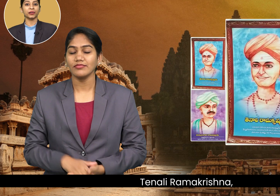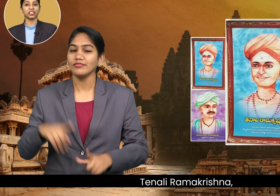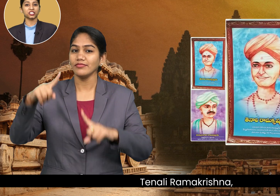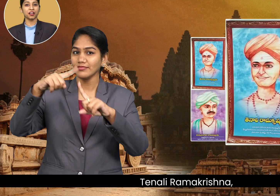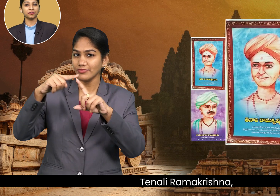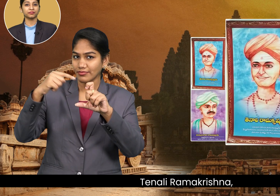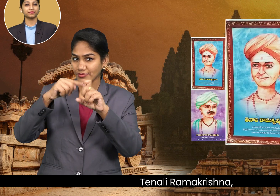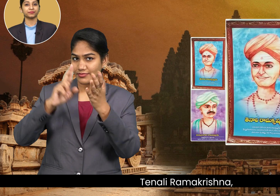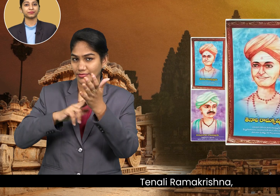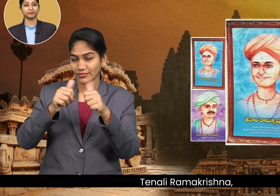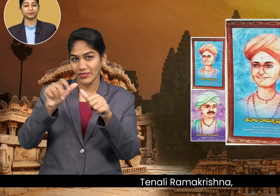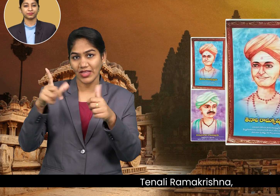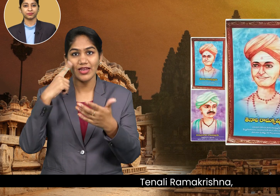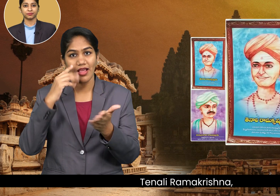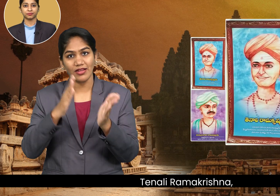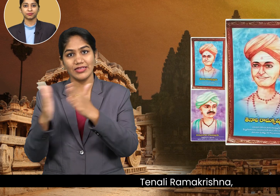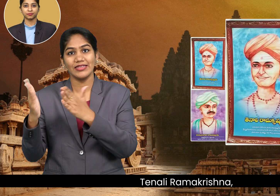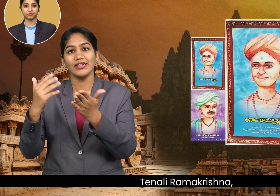Tenali Ramakrishna,